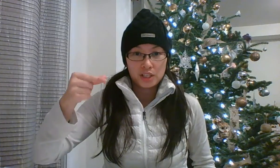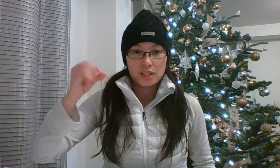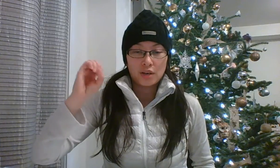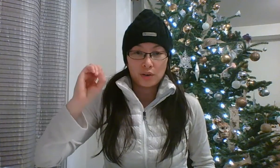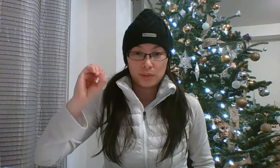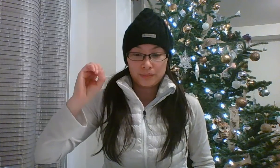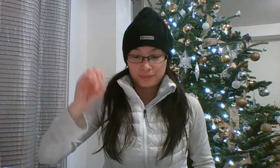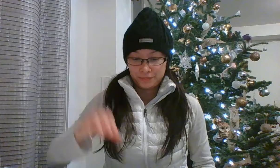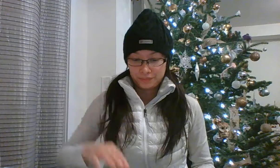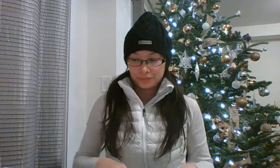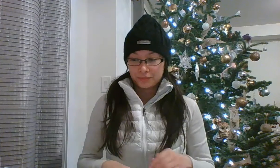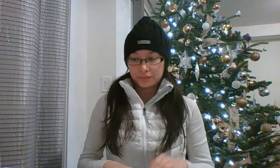B-I-N-G-O.